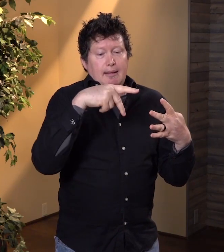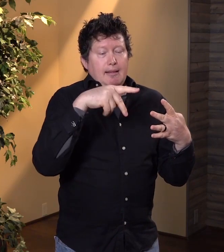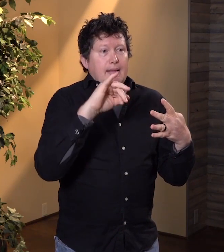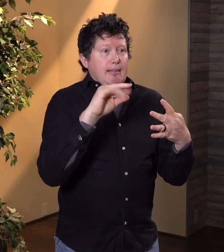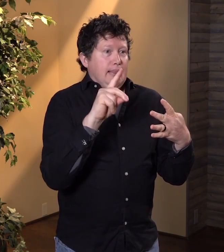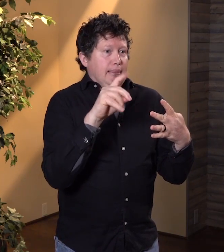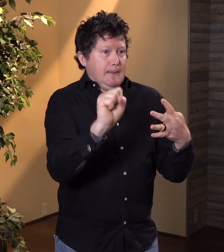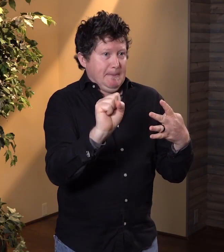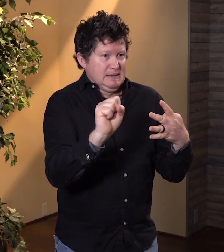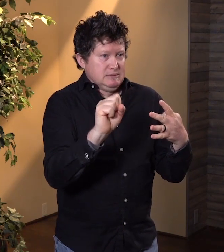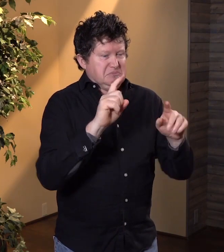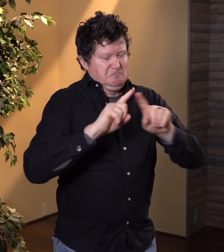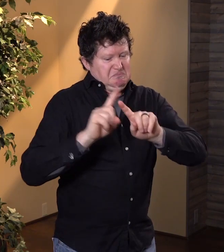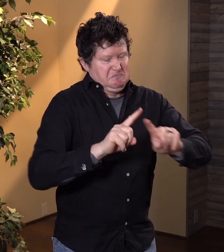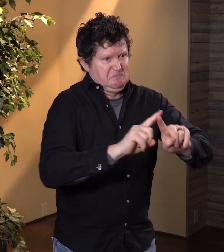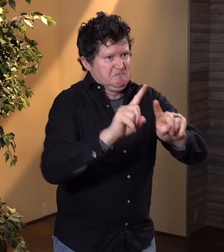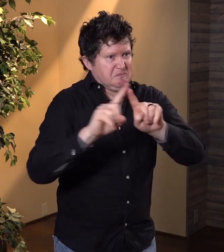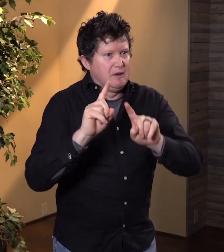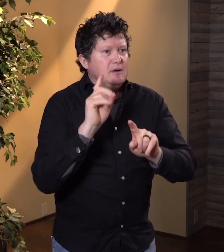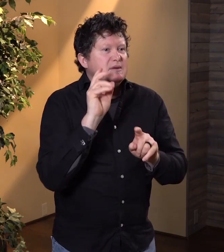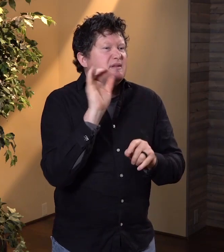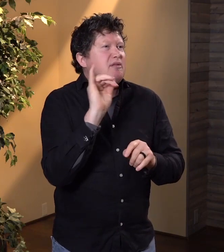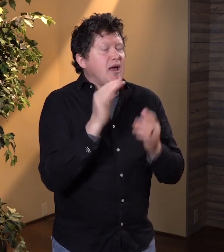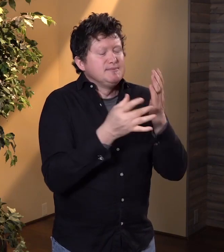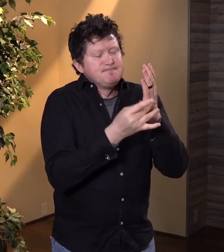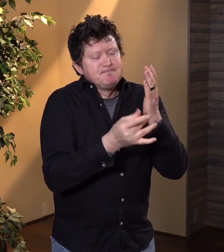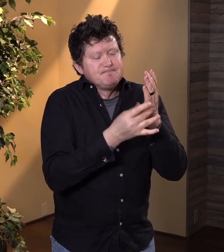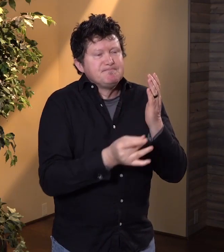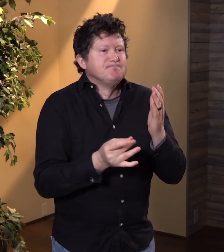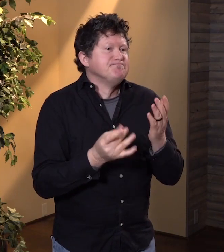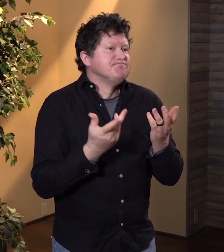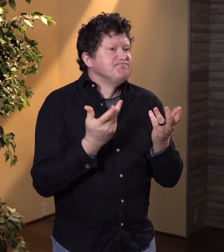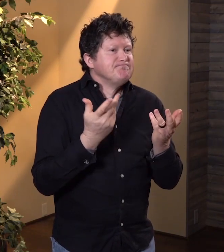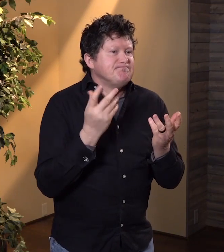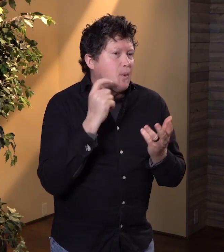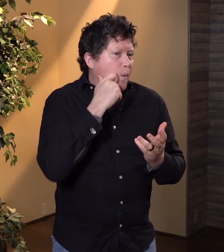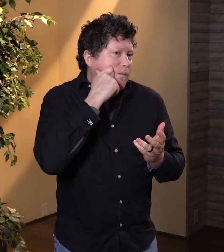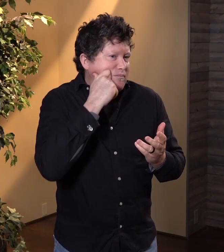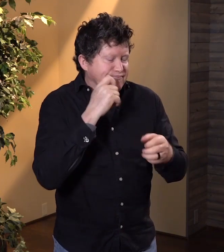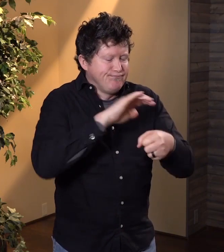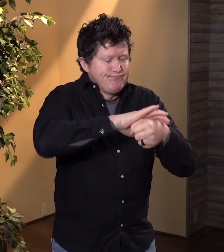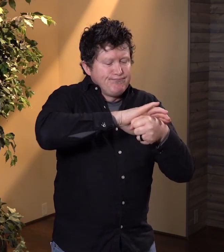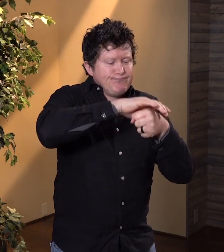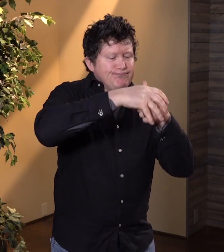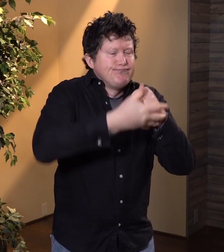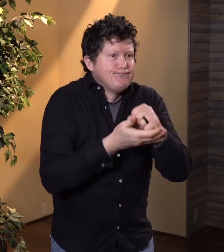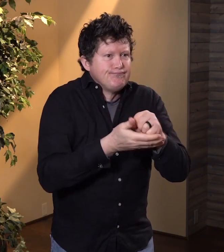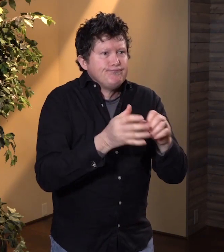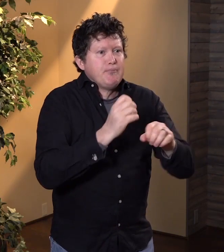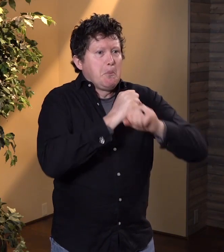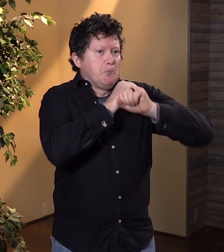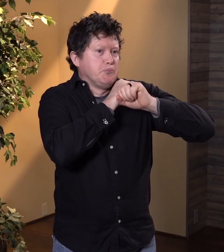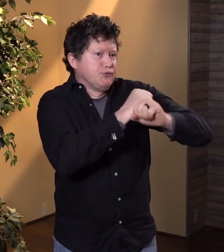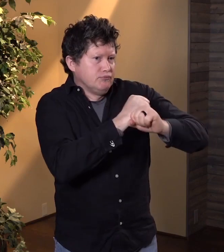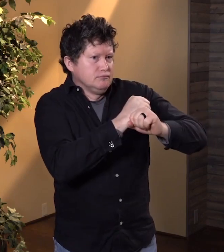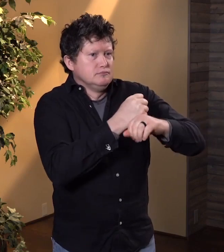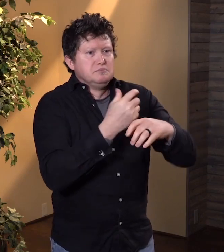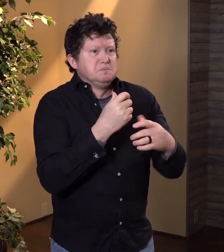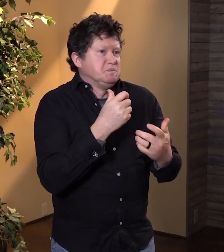a coating or a shell of fat that protects the mRNA from destruction while it's being stored and